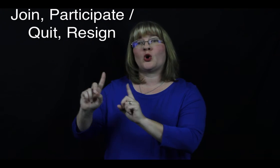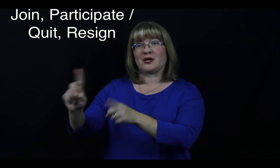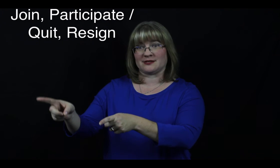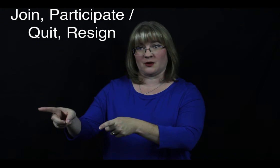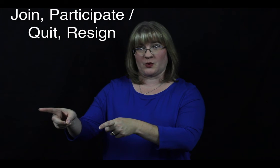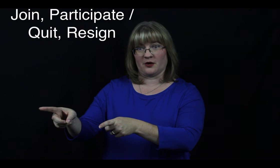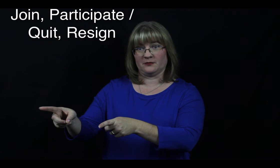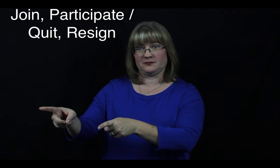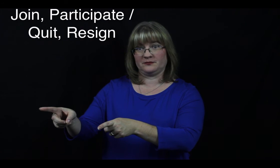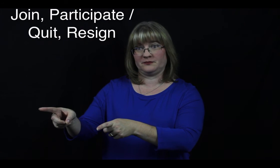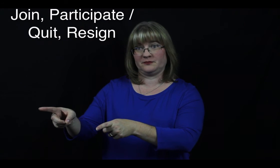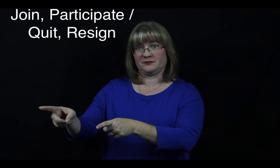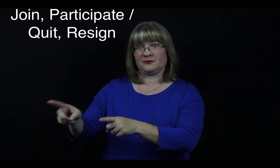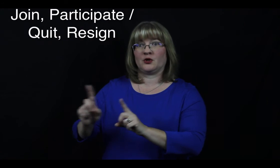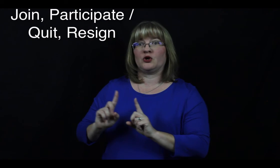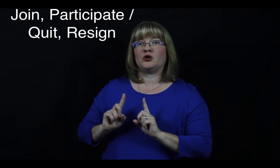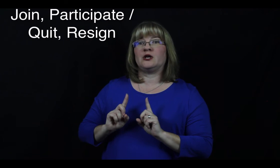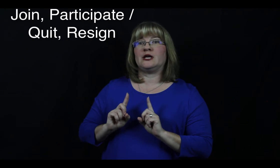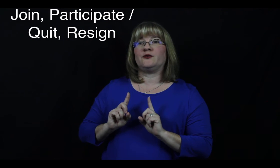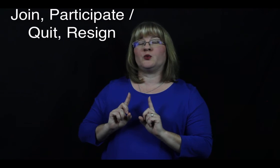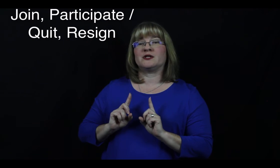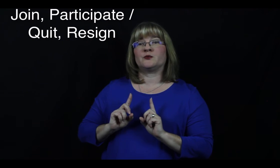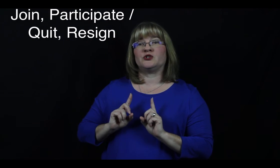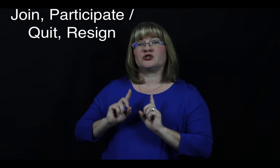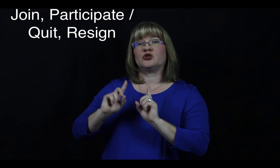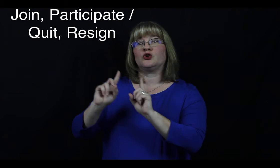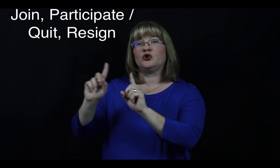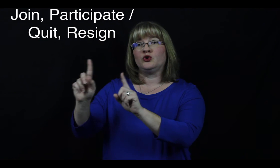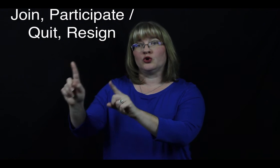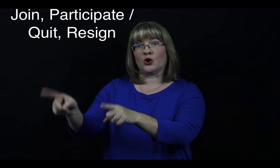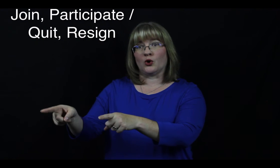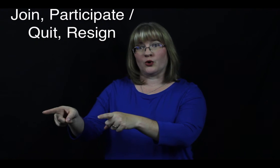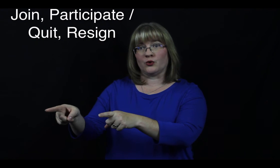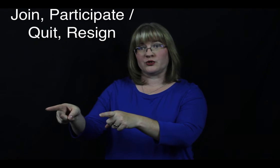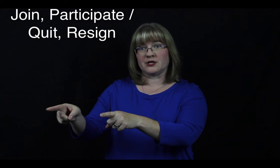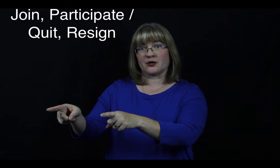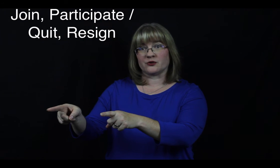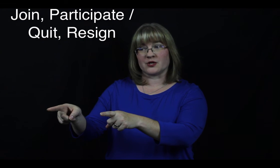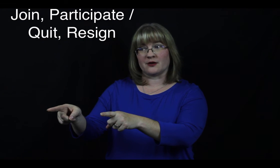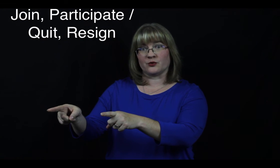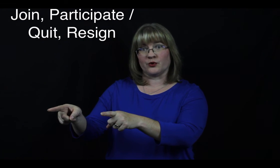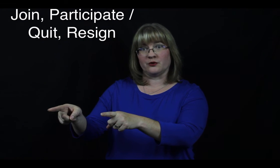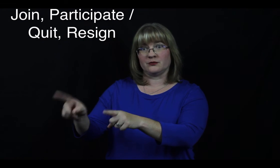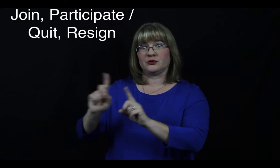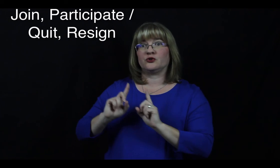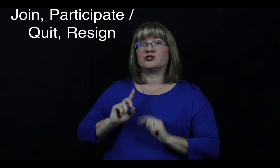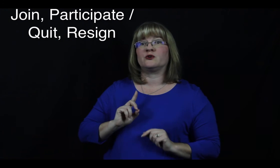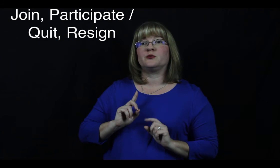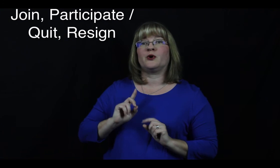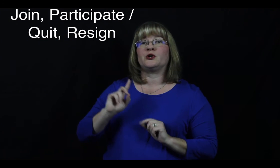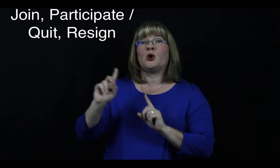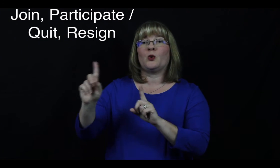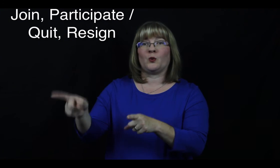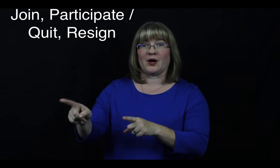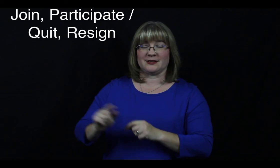going somewhere. If you want someone just to go to the other side of the room, you're just going to point one